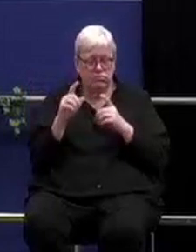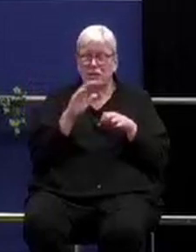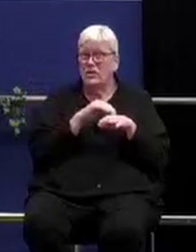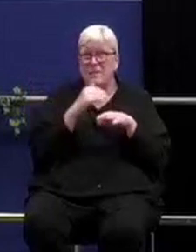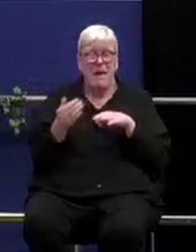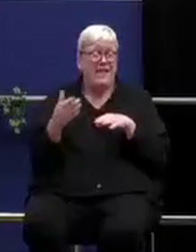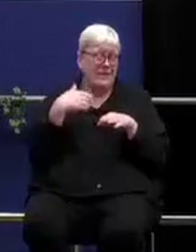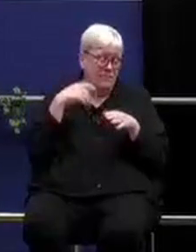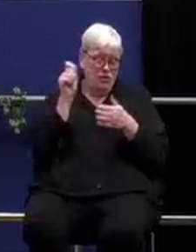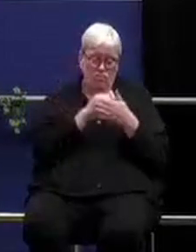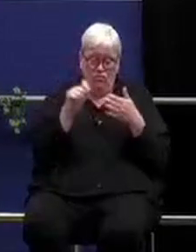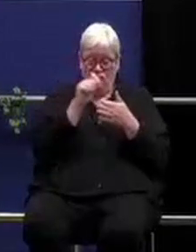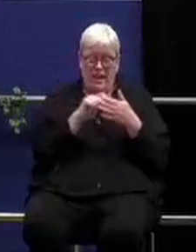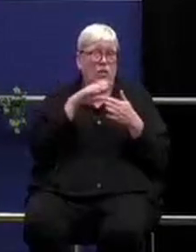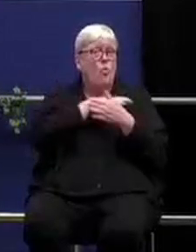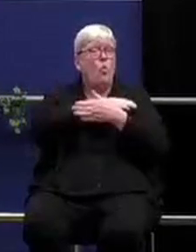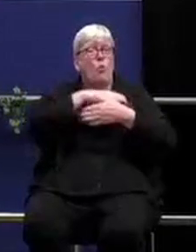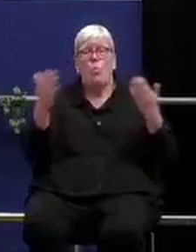just write, just write whenever you can.